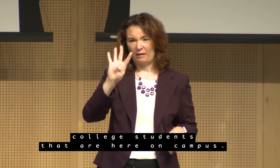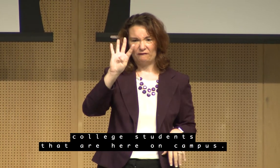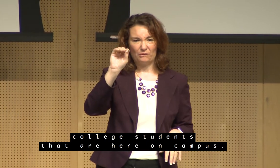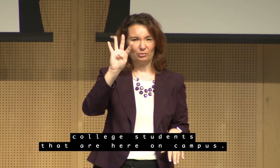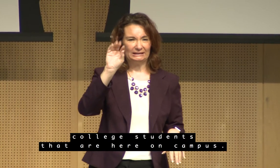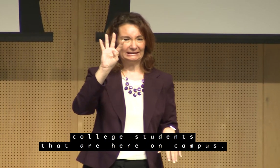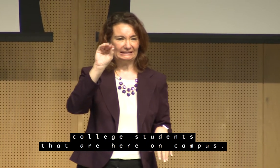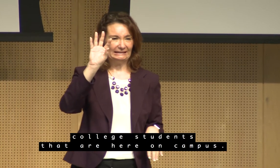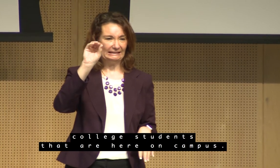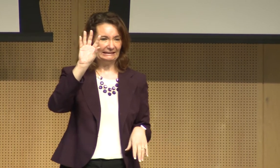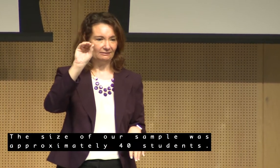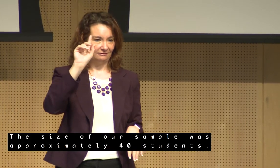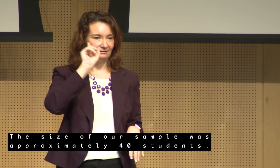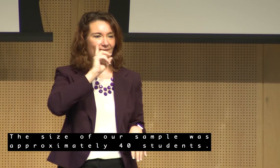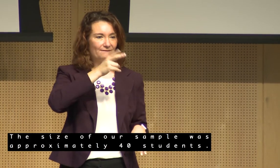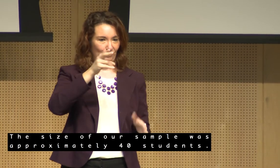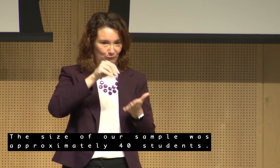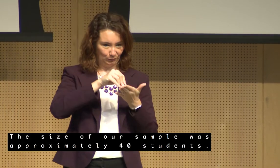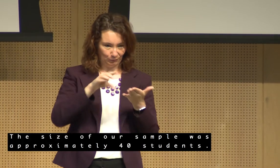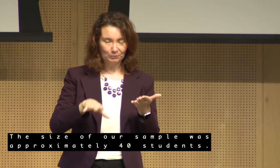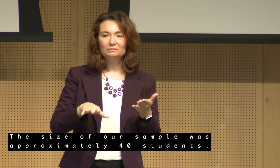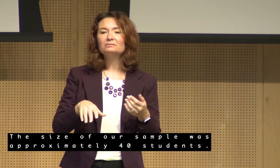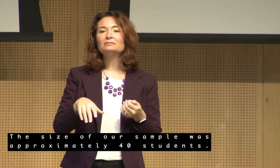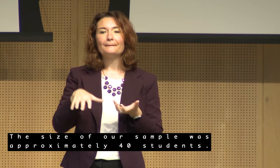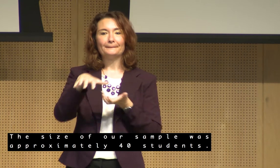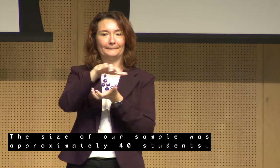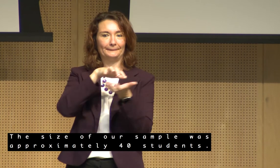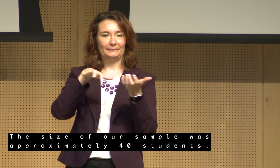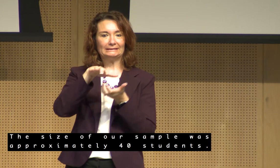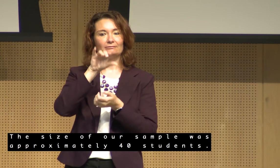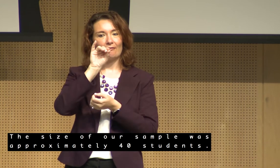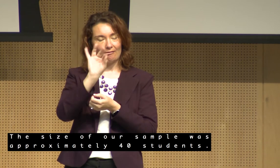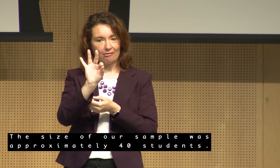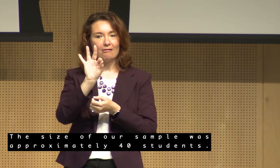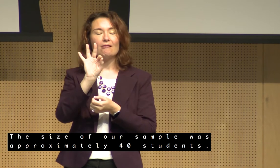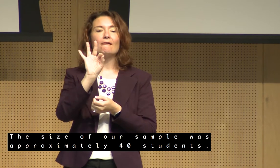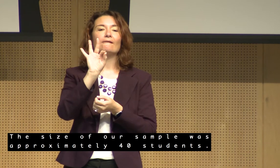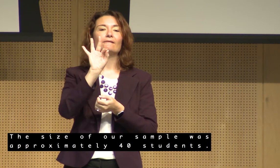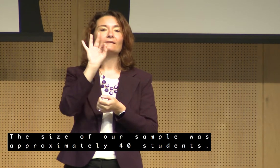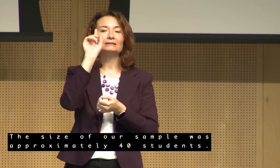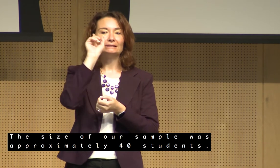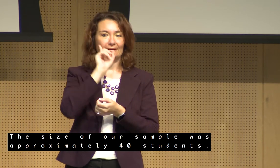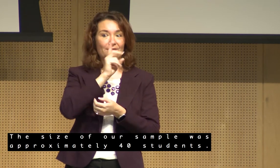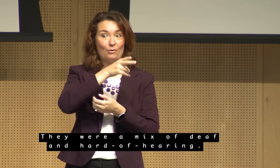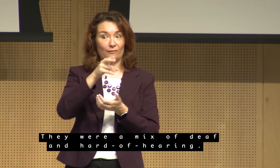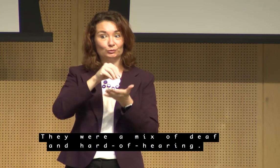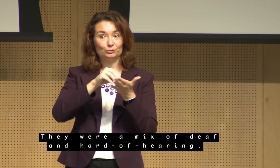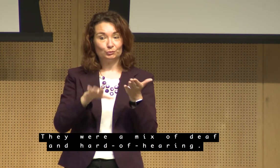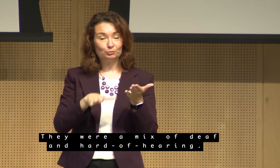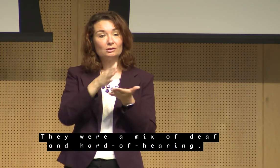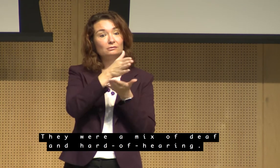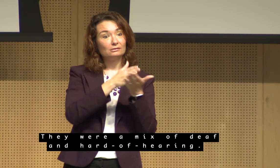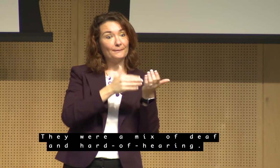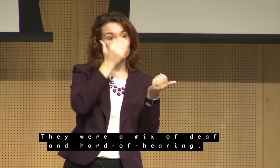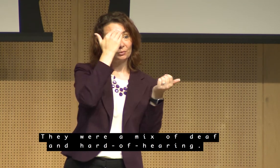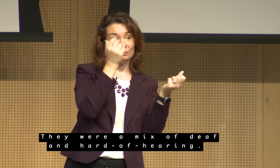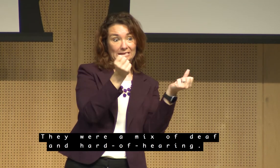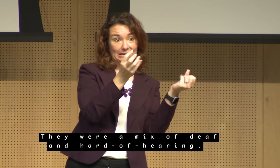on campus. The size of our sample was approximately 40 students. They were a mix of deaf and hard of hearing.